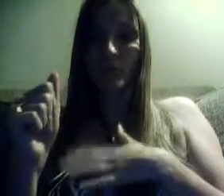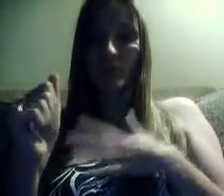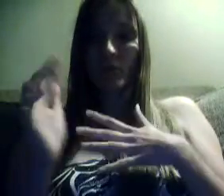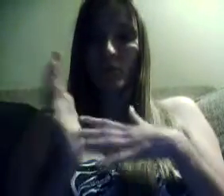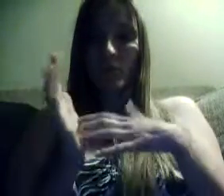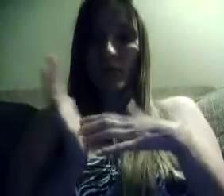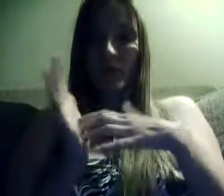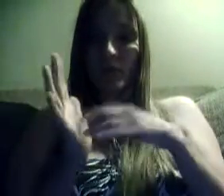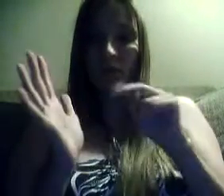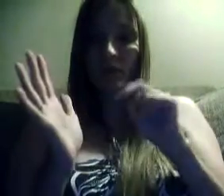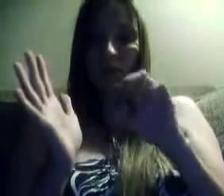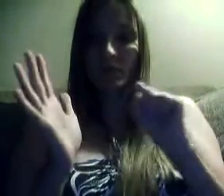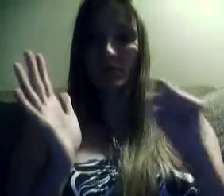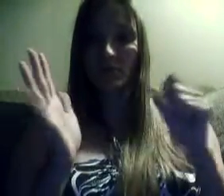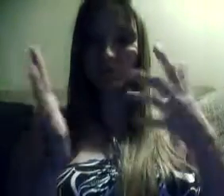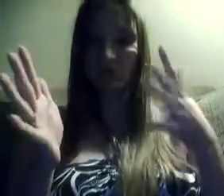And climb like a jaguar. Climb, climb, climb.